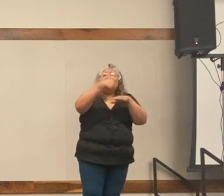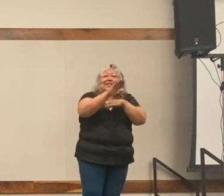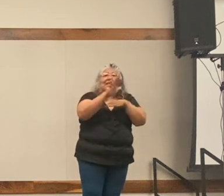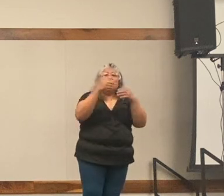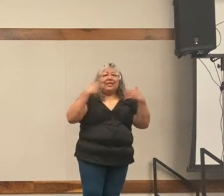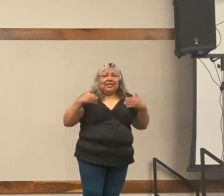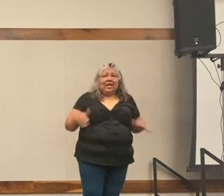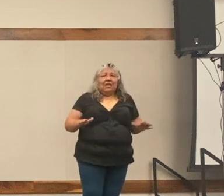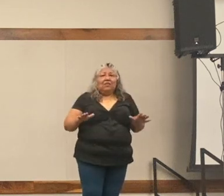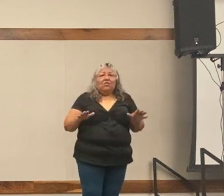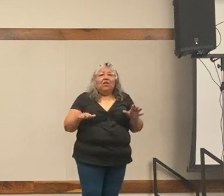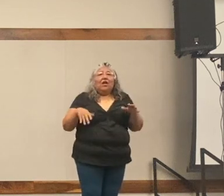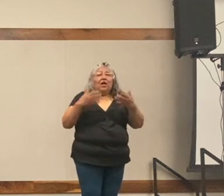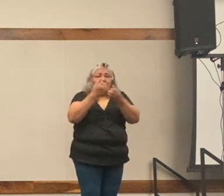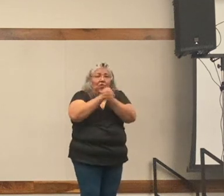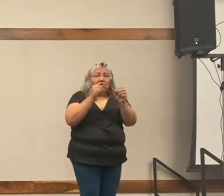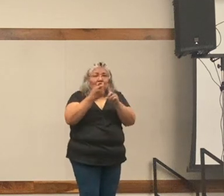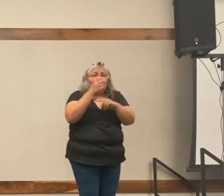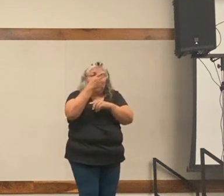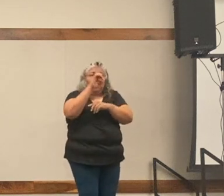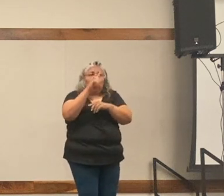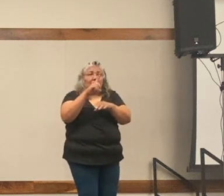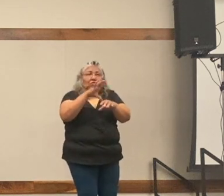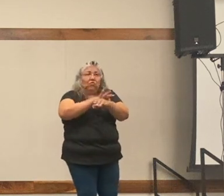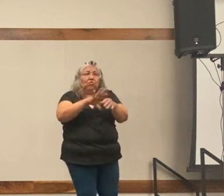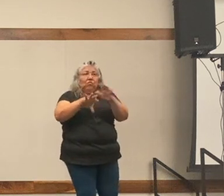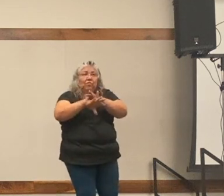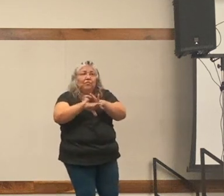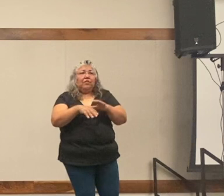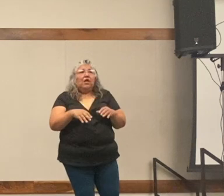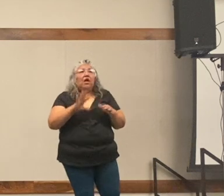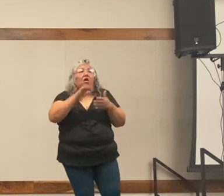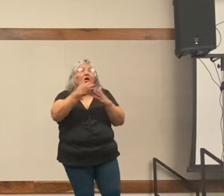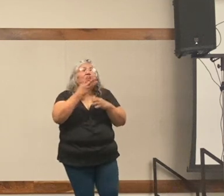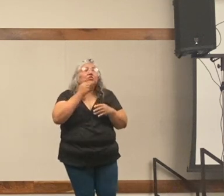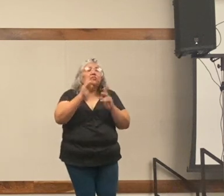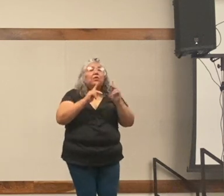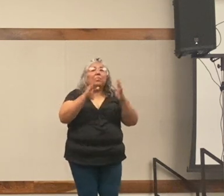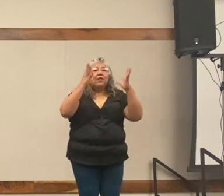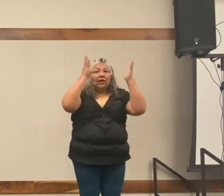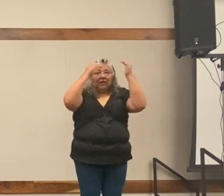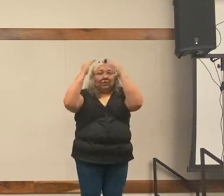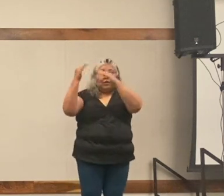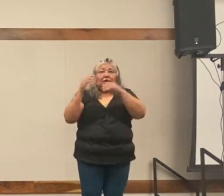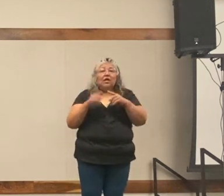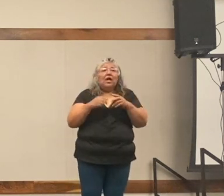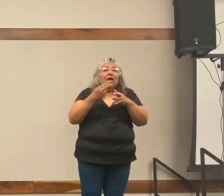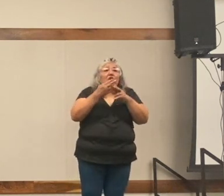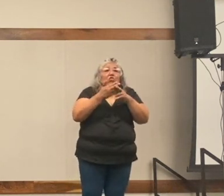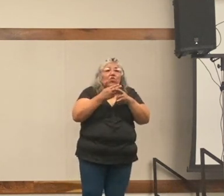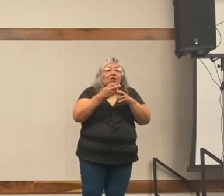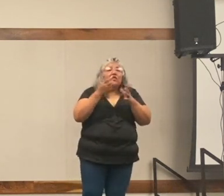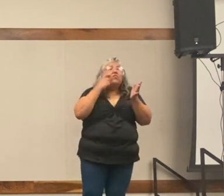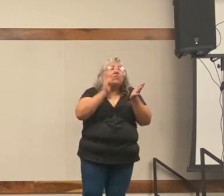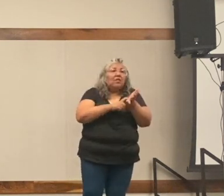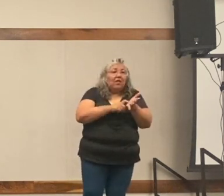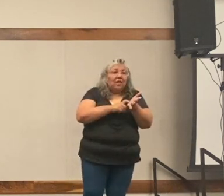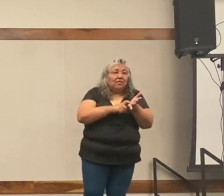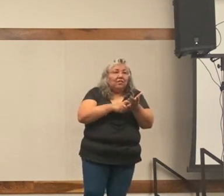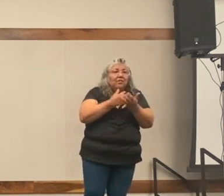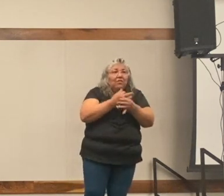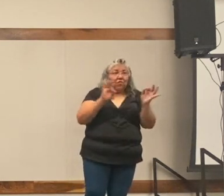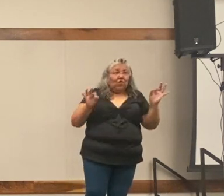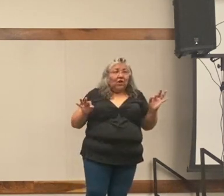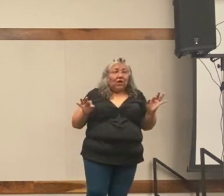rescued me from Herod's grasp and from all the Jewish people that the Jewish people expected. As soon as he realizes he's